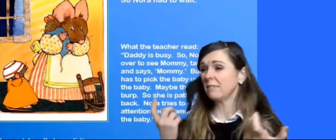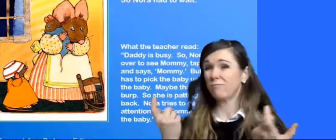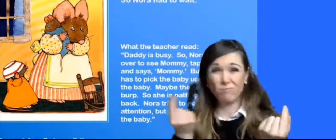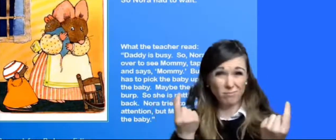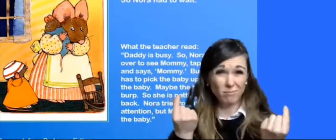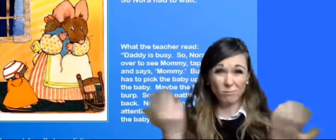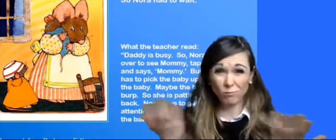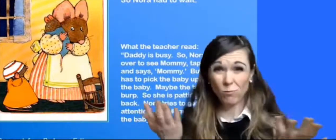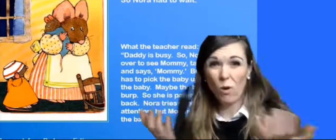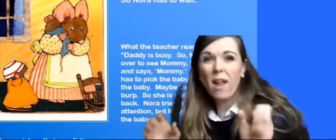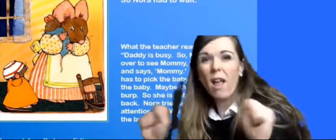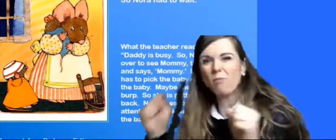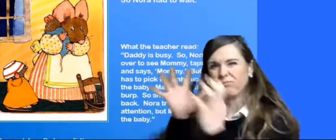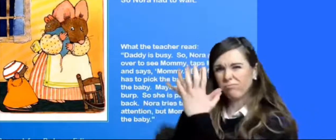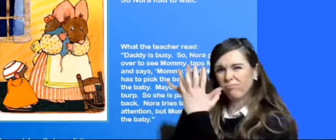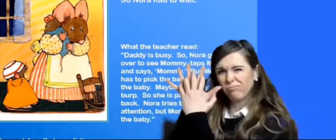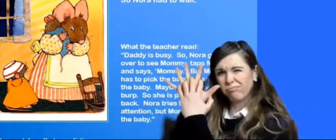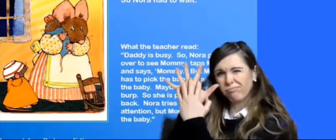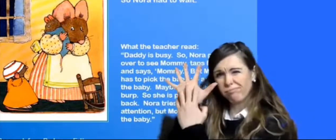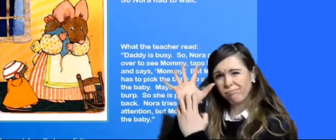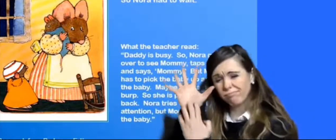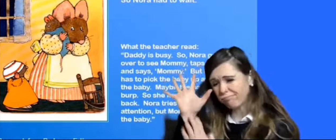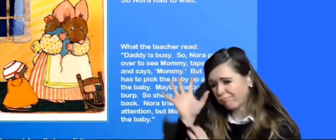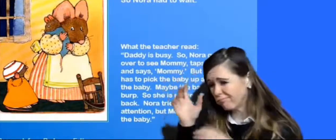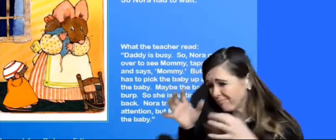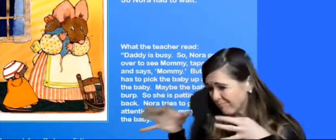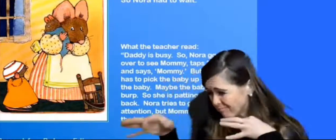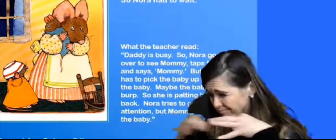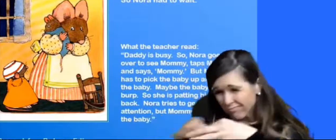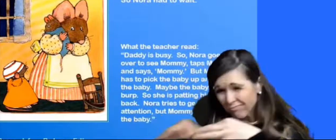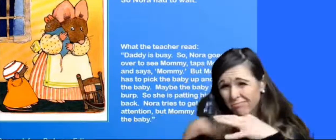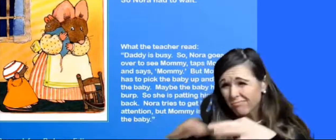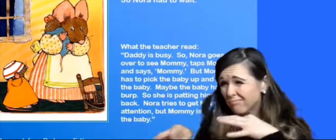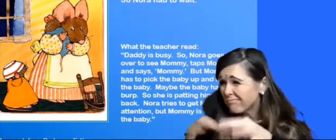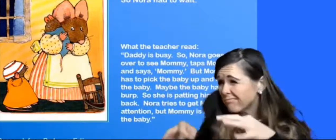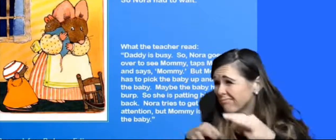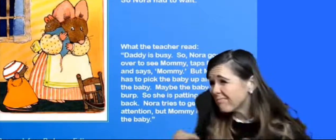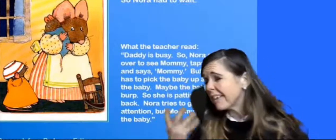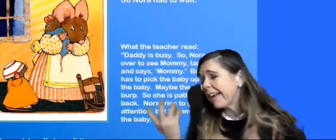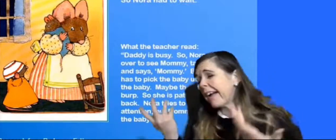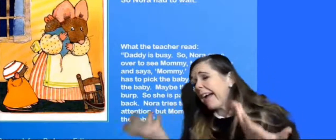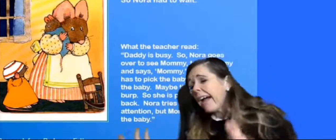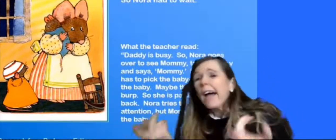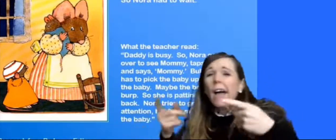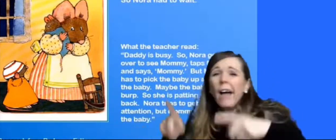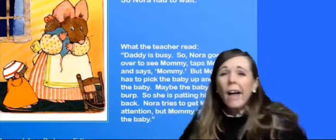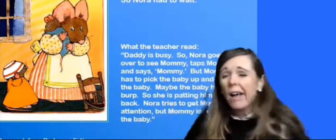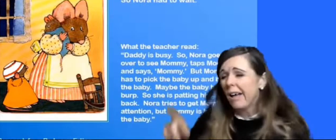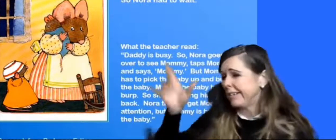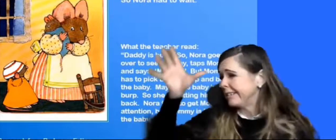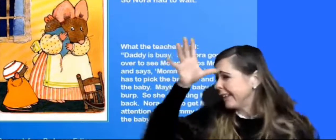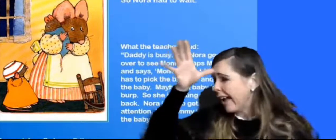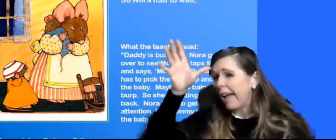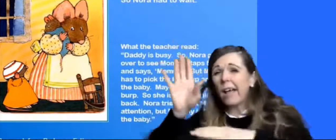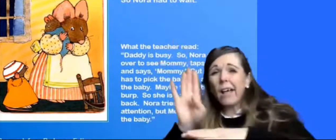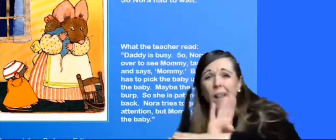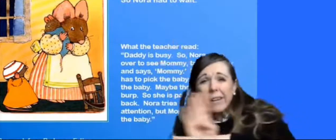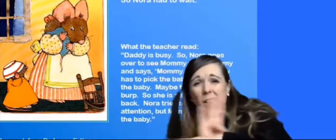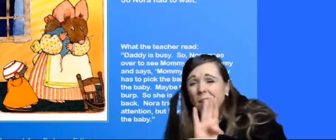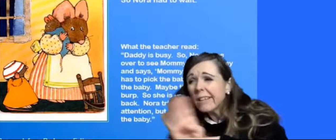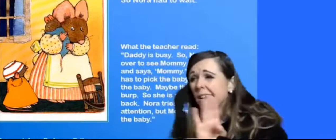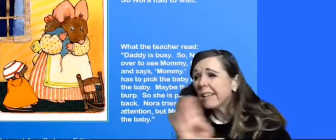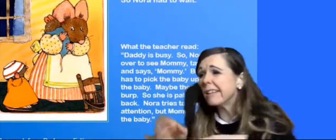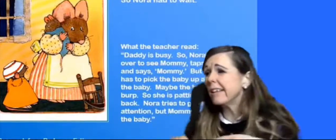blurb. But the signer, the adult who is storytelling in ASL, adds so